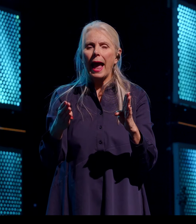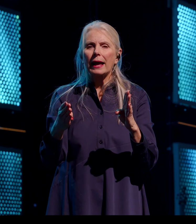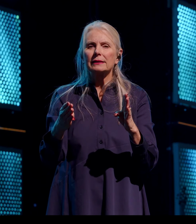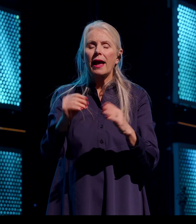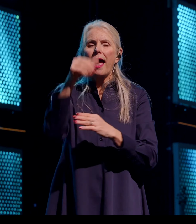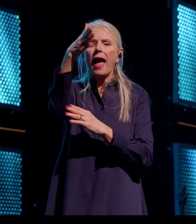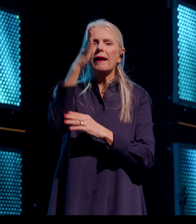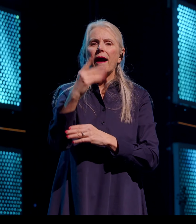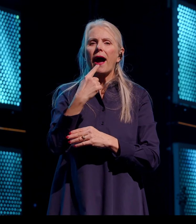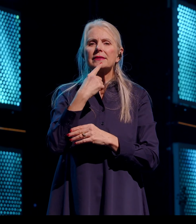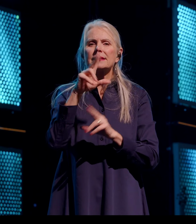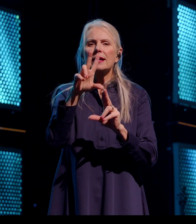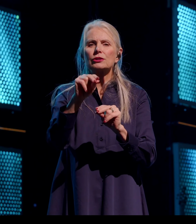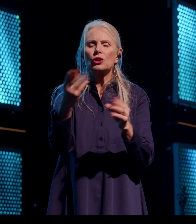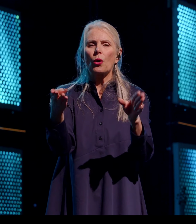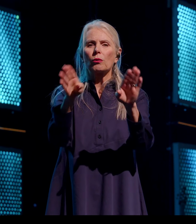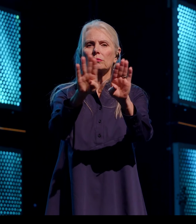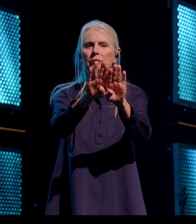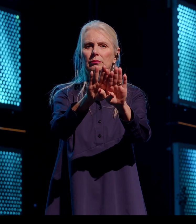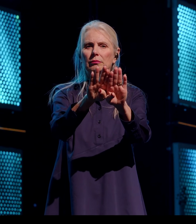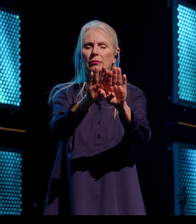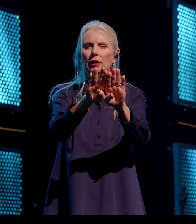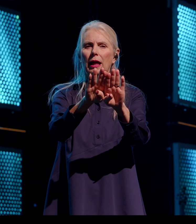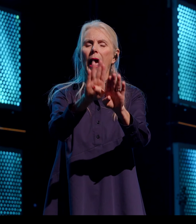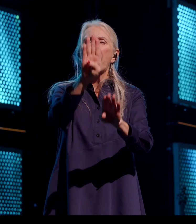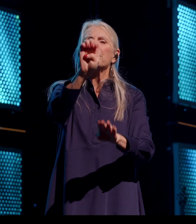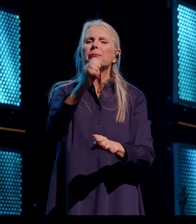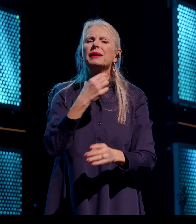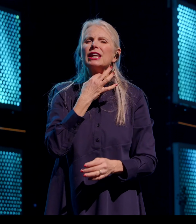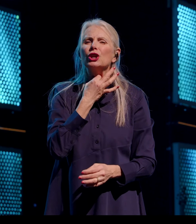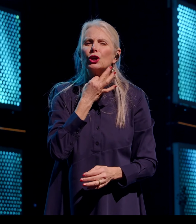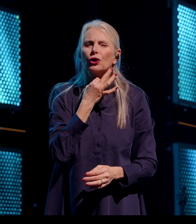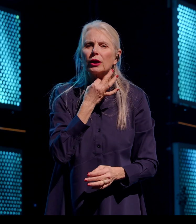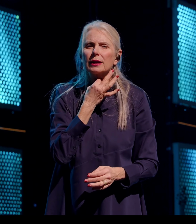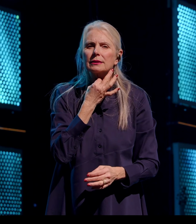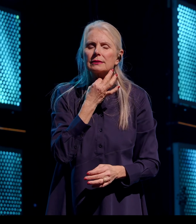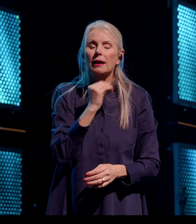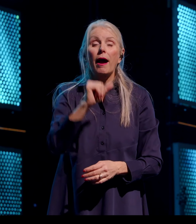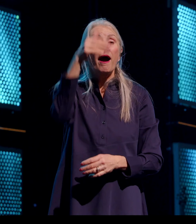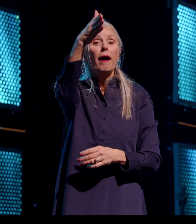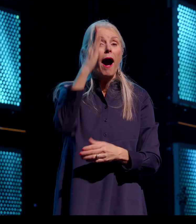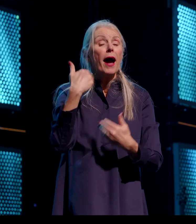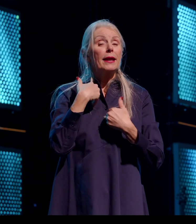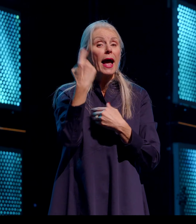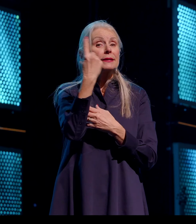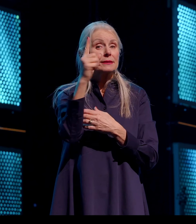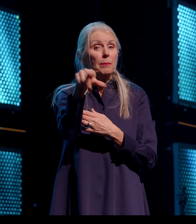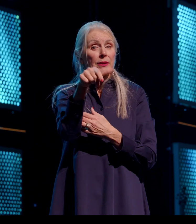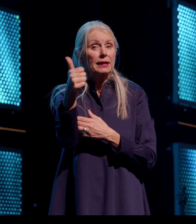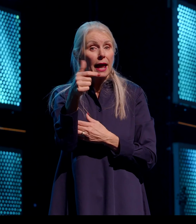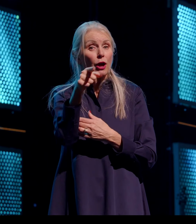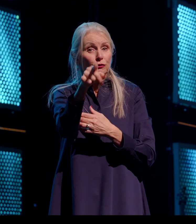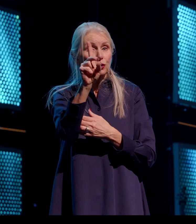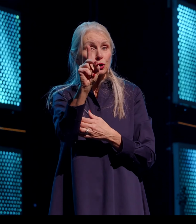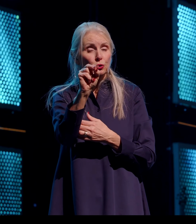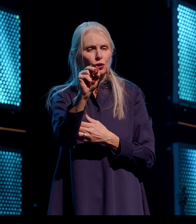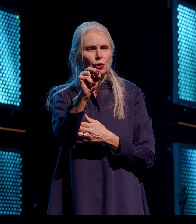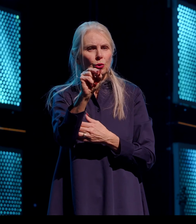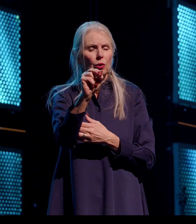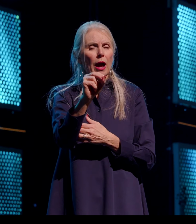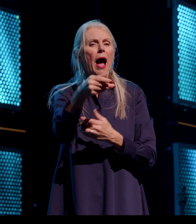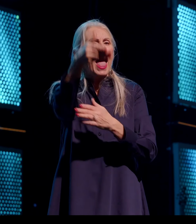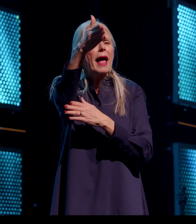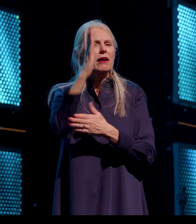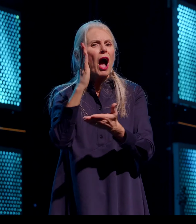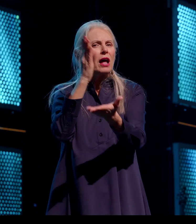like, stop. I don't want this to happen. I have something else for you to do. God stops things many times, and many times when he